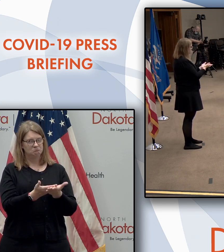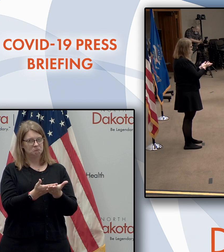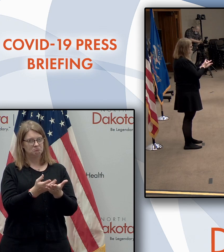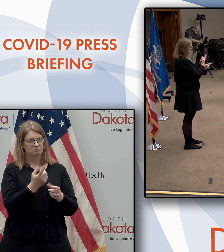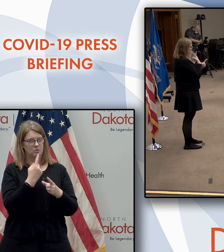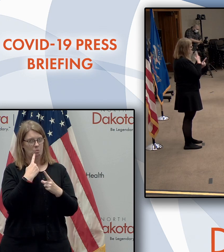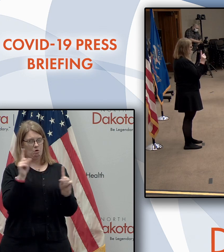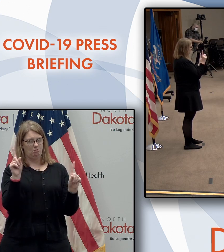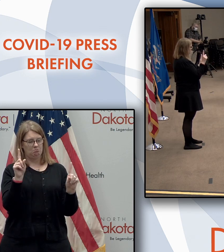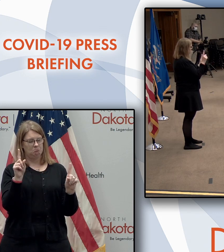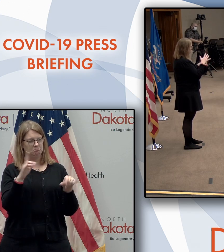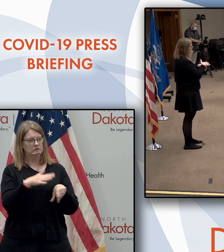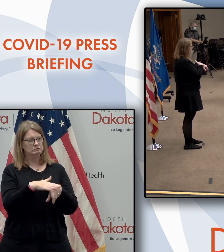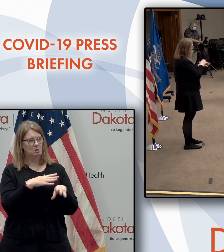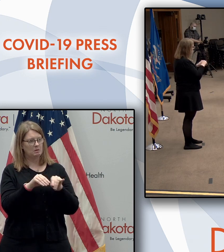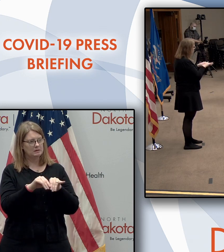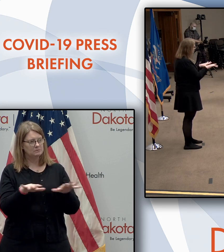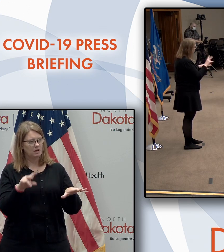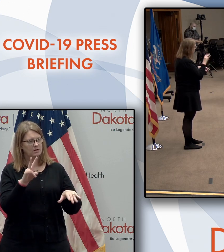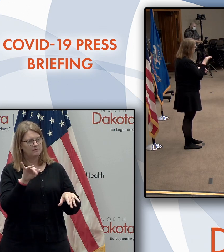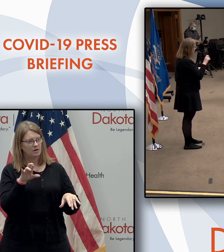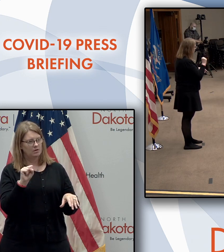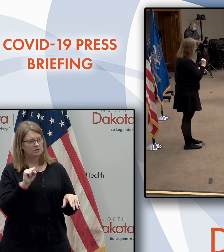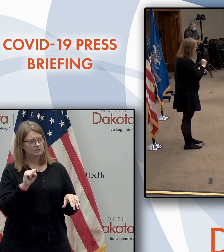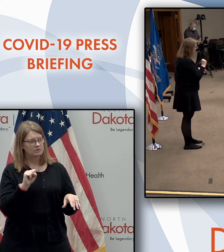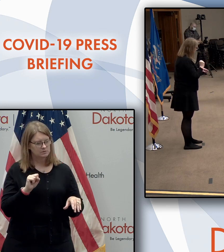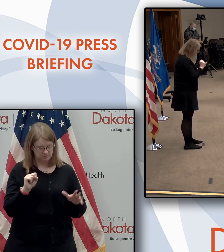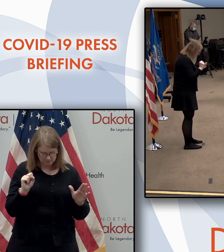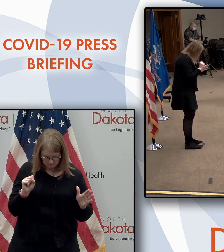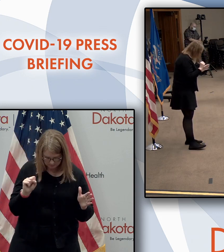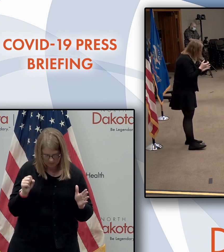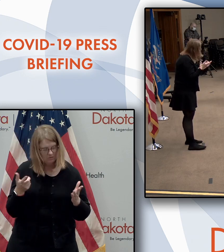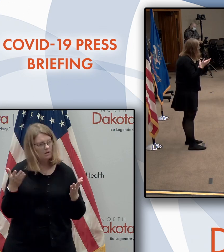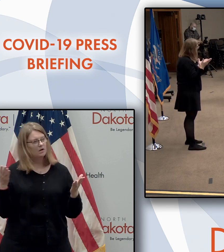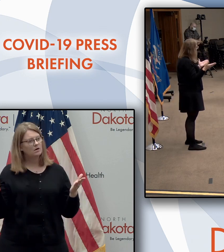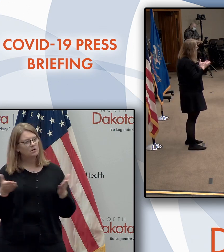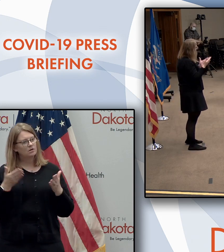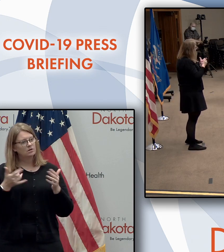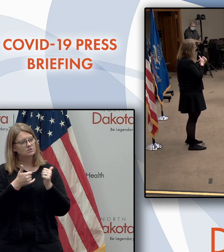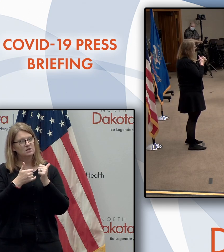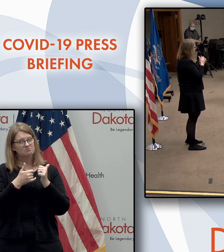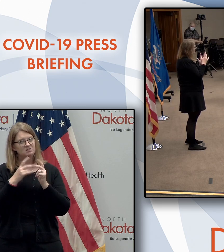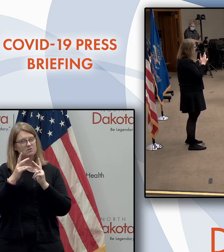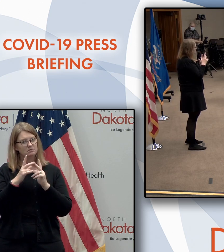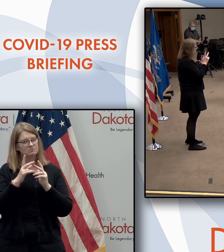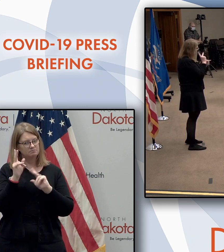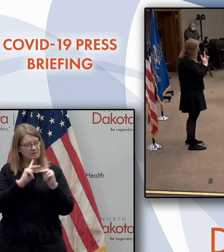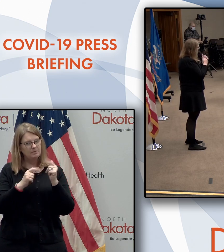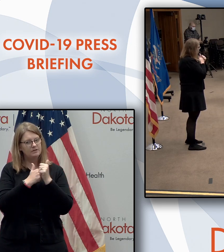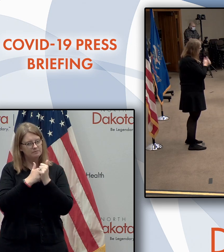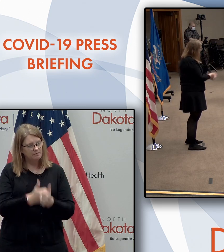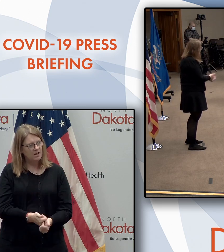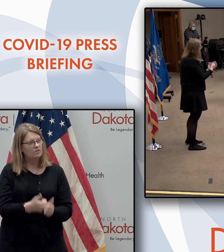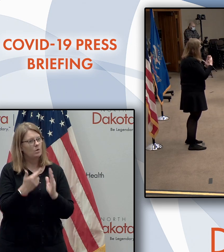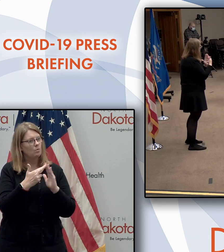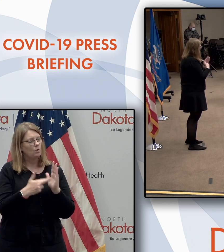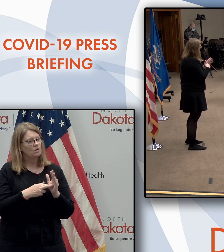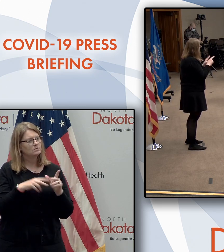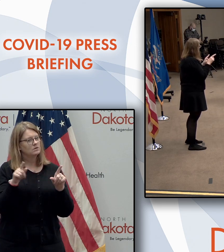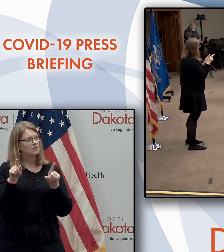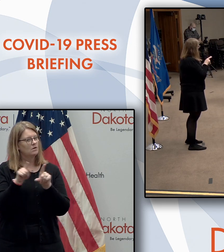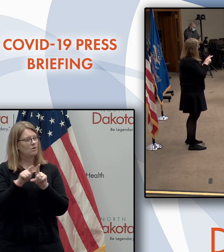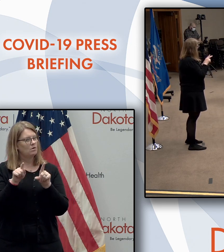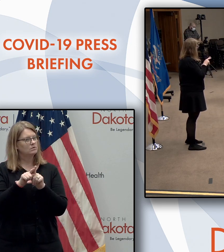in slowing the spread of the virus and encouraging compliance to wear masks. She also noted that some